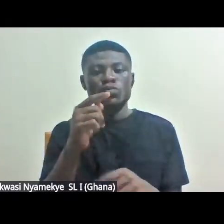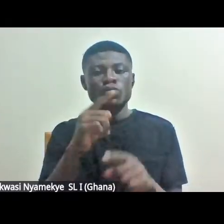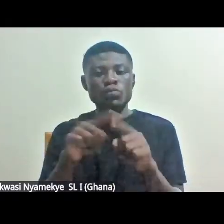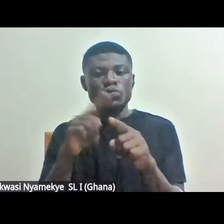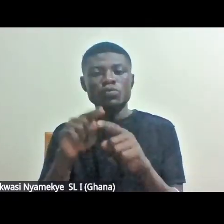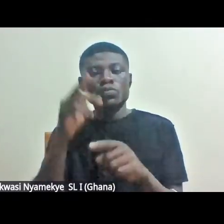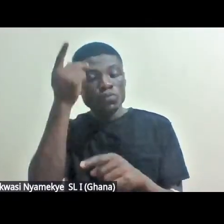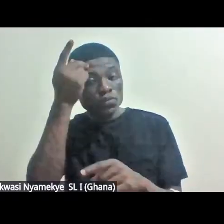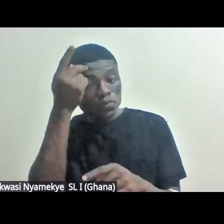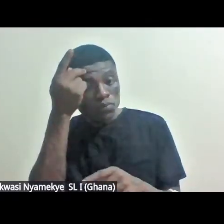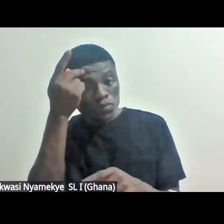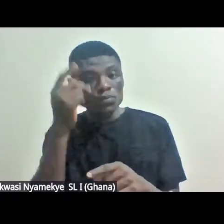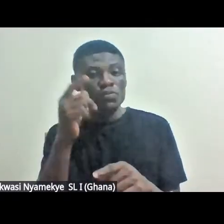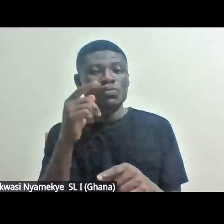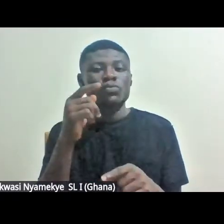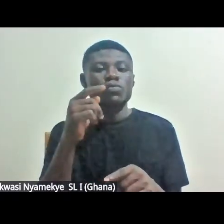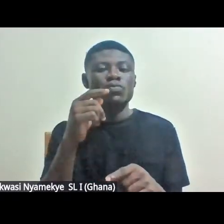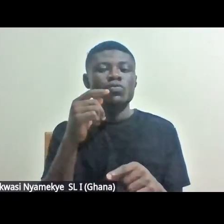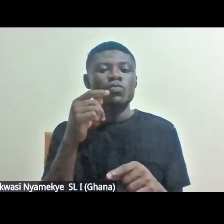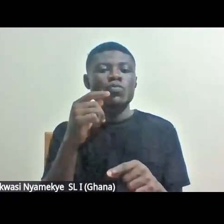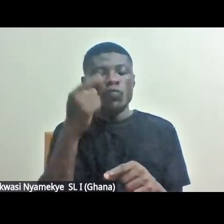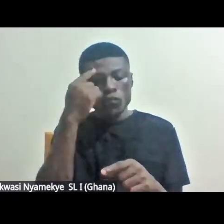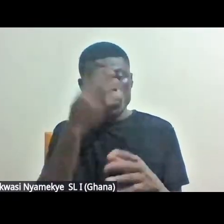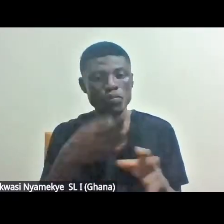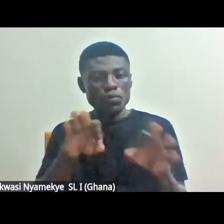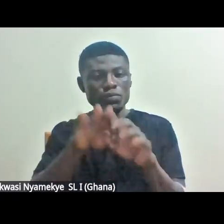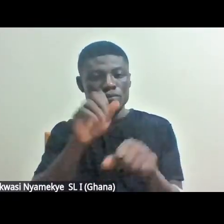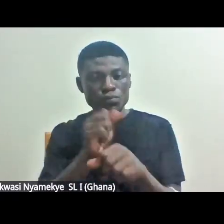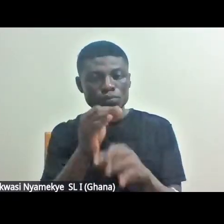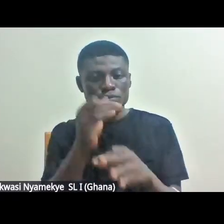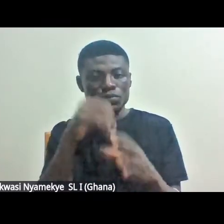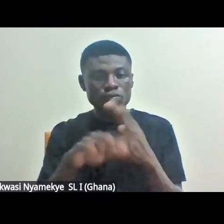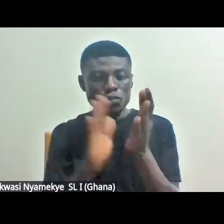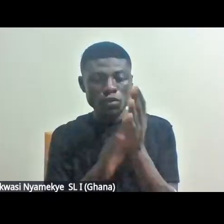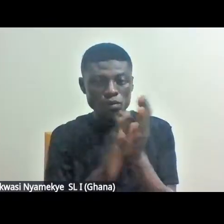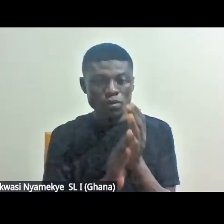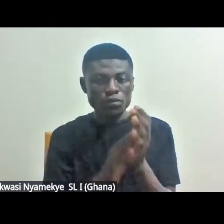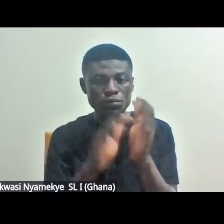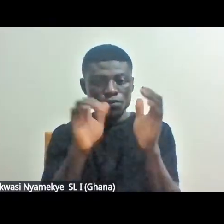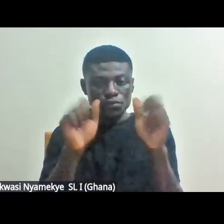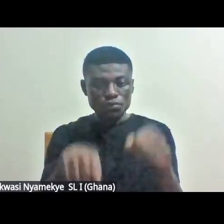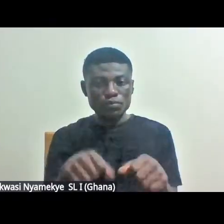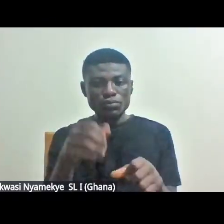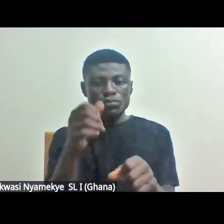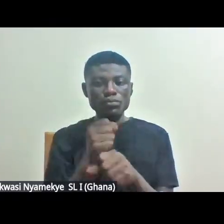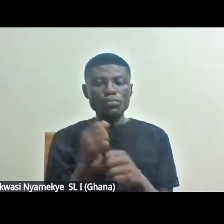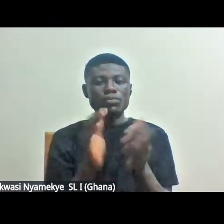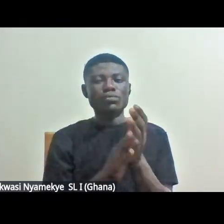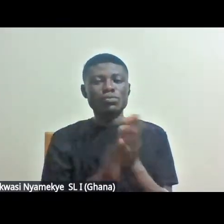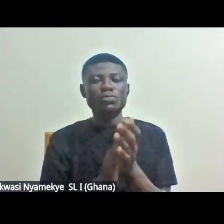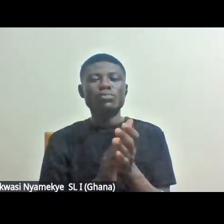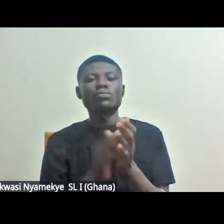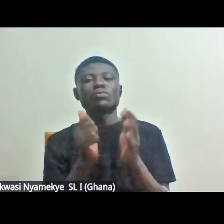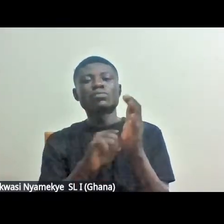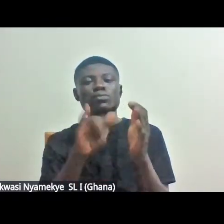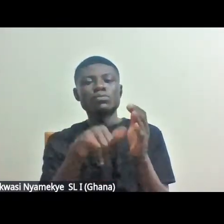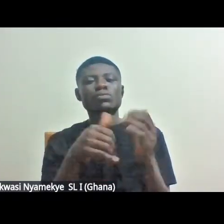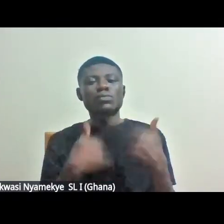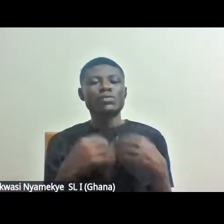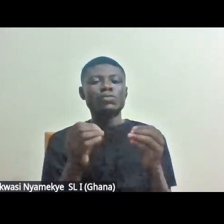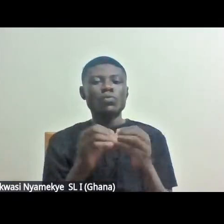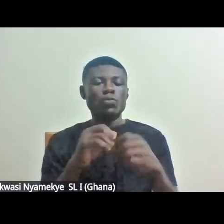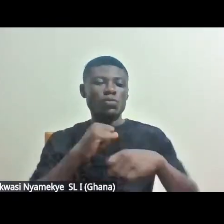for things. If you're with a school, you can get a school account that has more